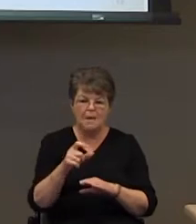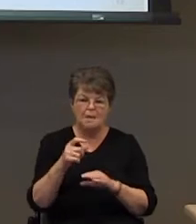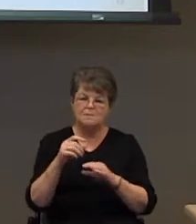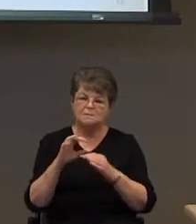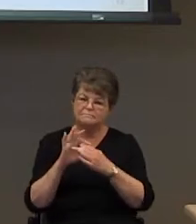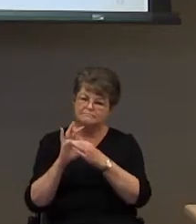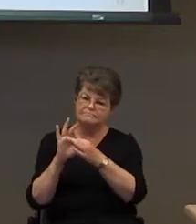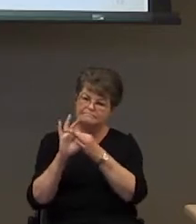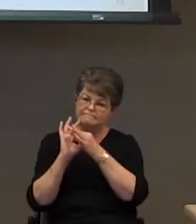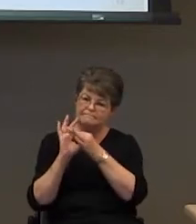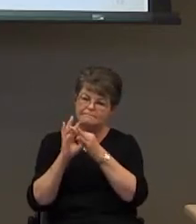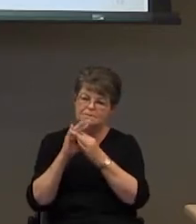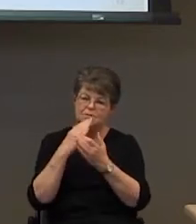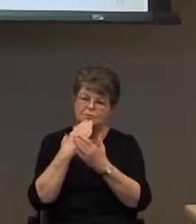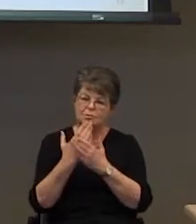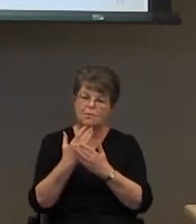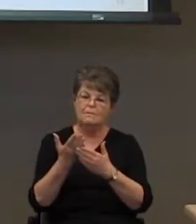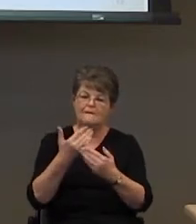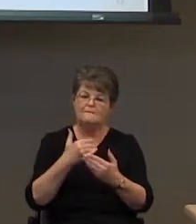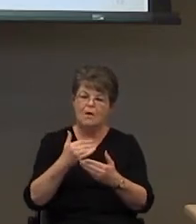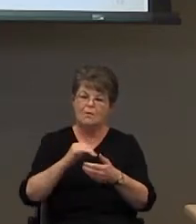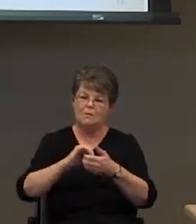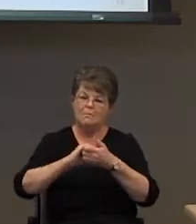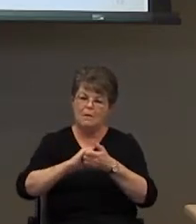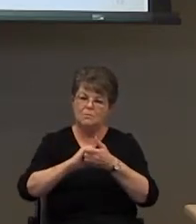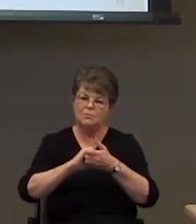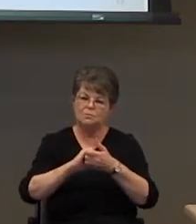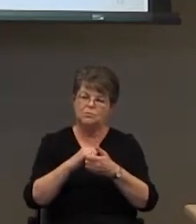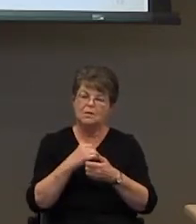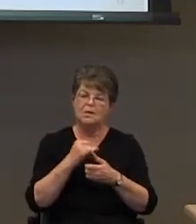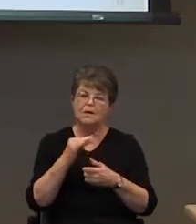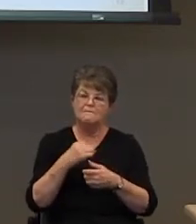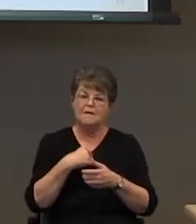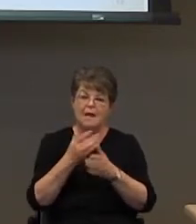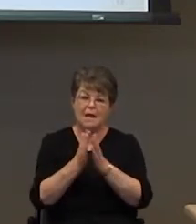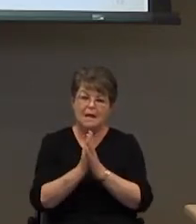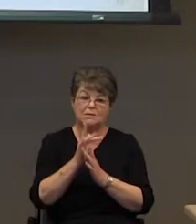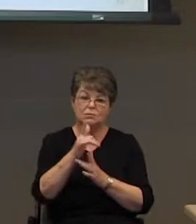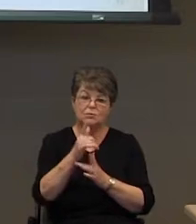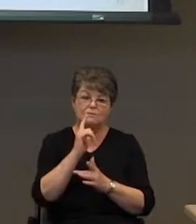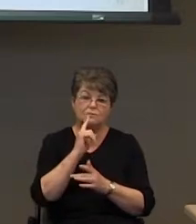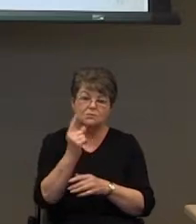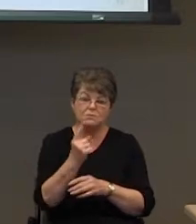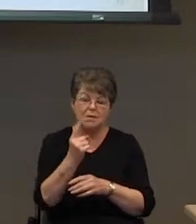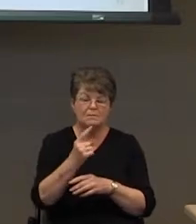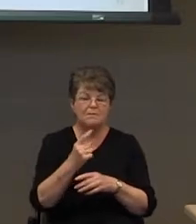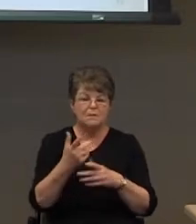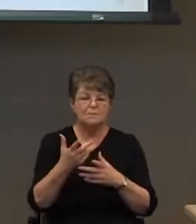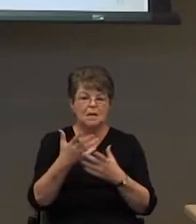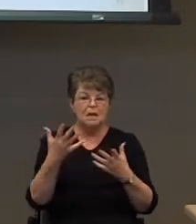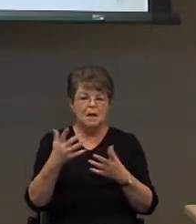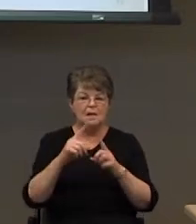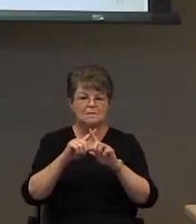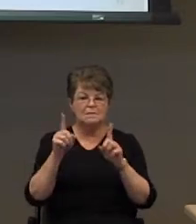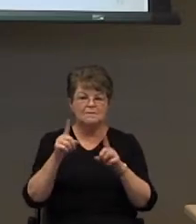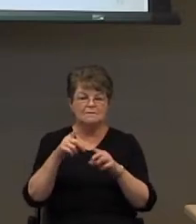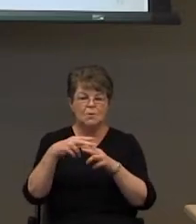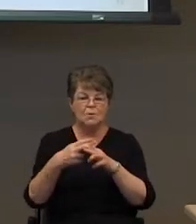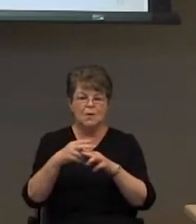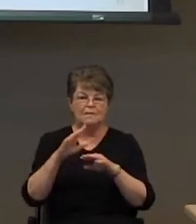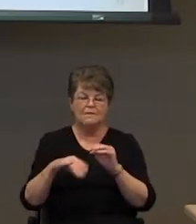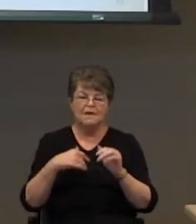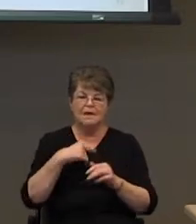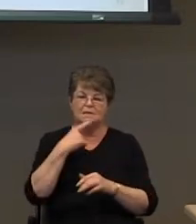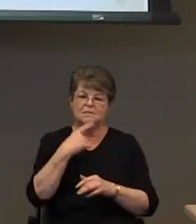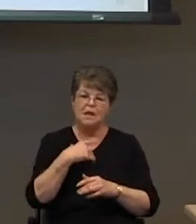build the relationships before you build the partnerships. When I show up hat in hand asking you for a handout, that has a lot, carries a lot different weight than when I come